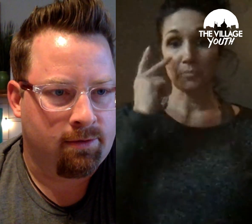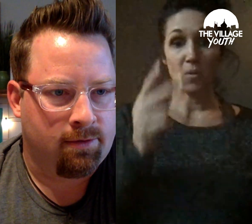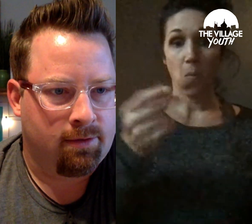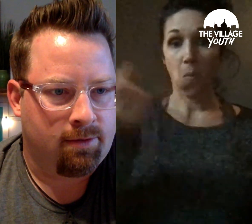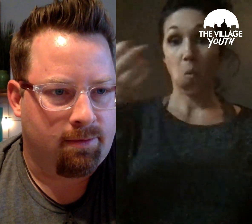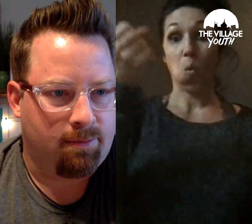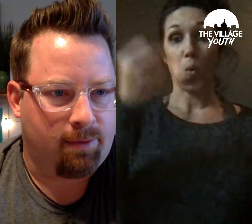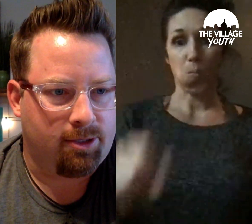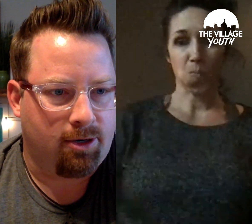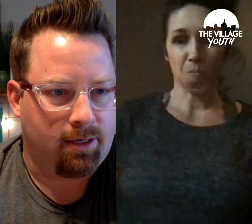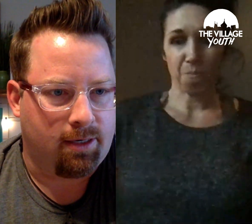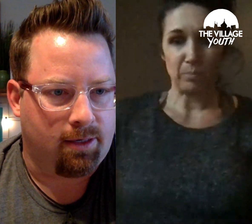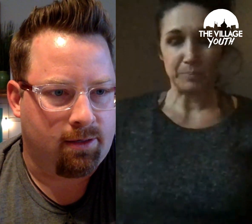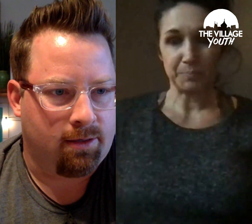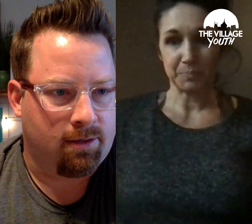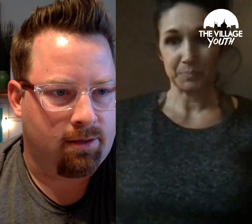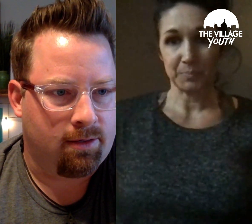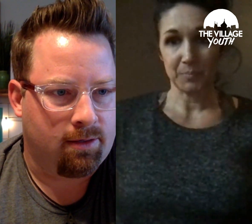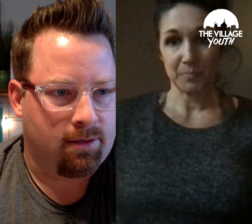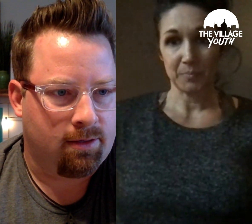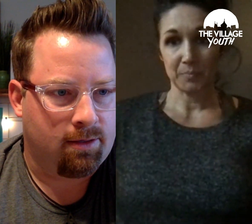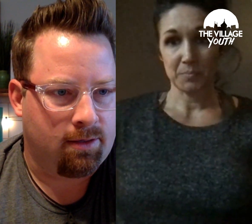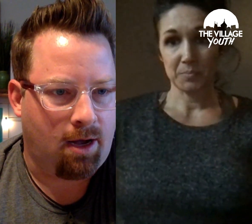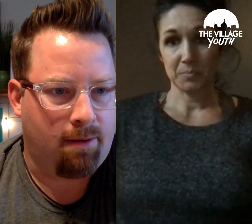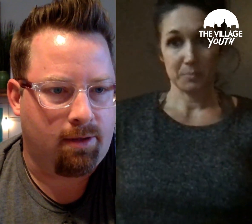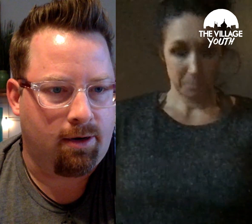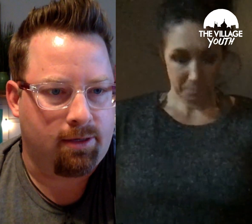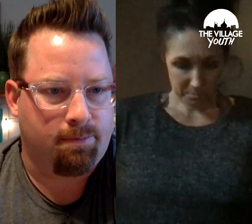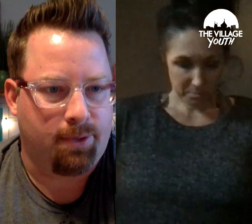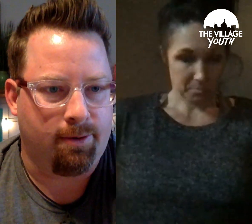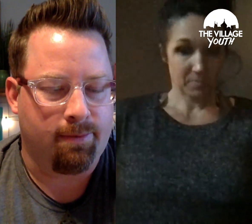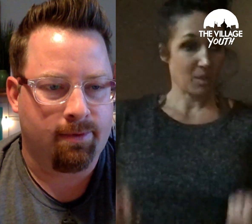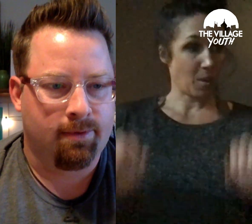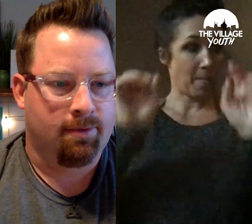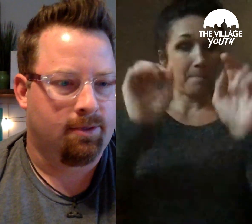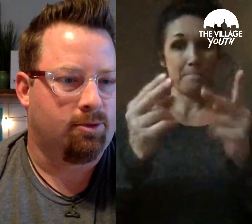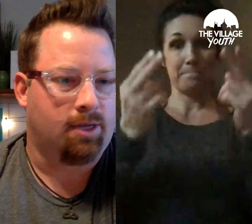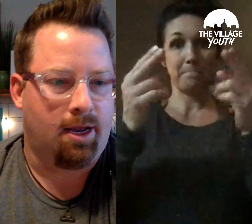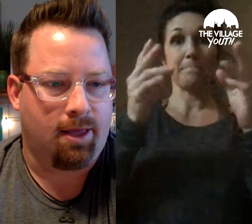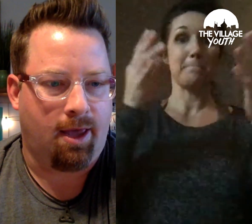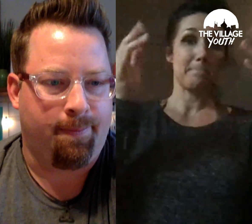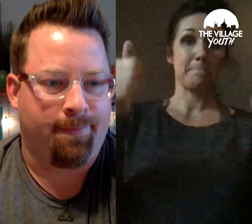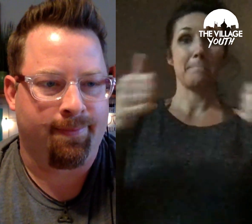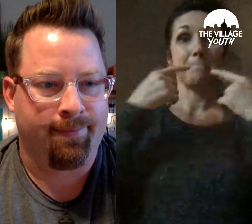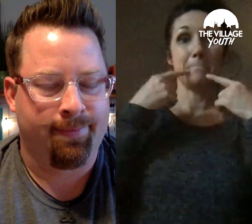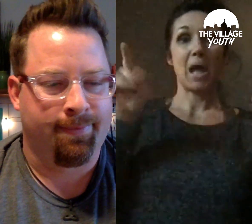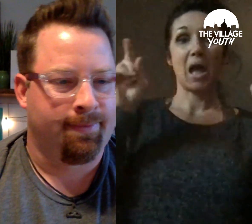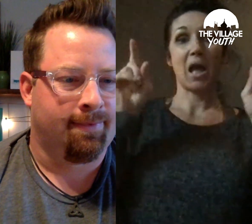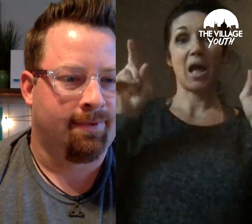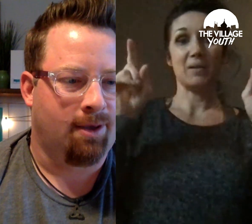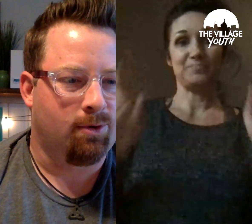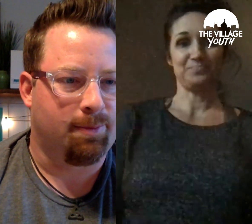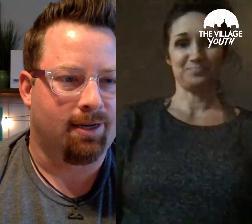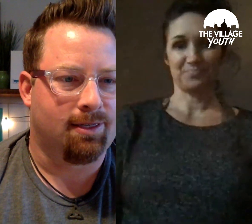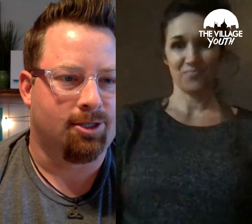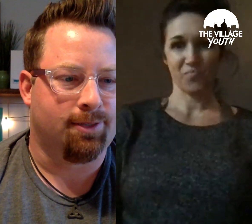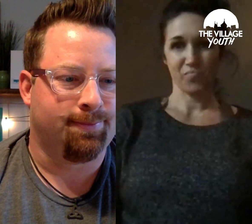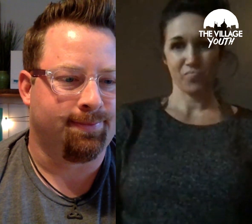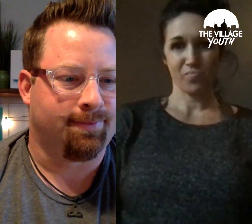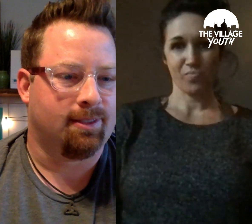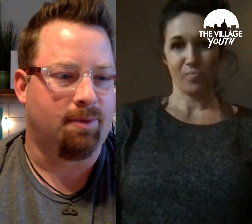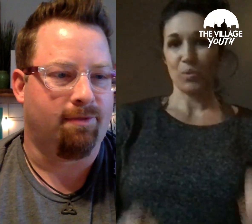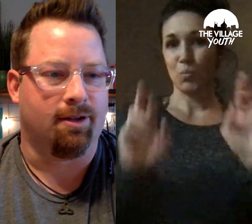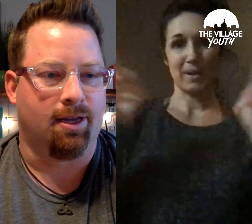on. Maybe she already did it. Oh, there it is. Boom. She was ahead of the game. I wasn't paying